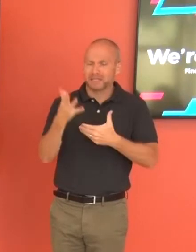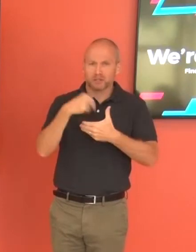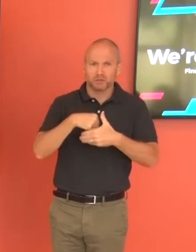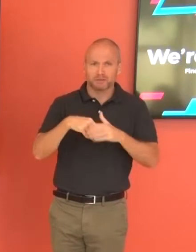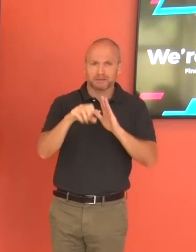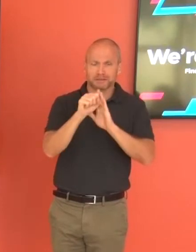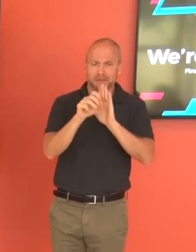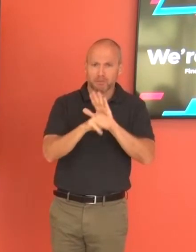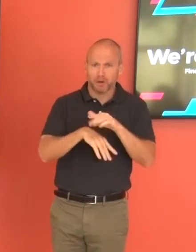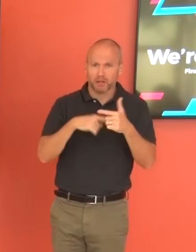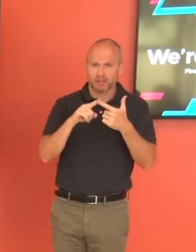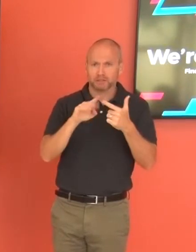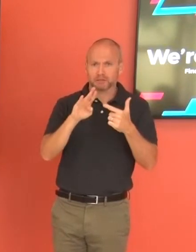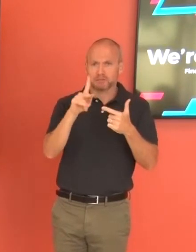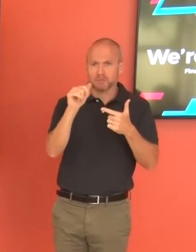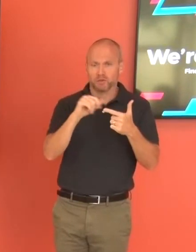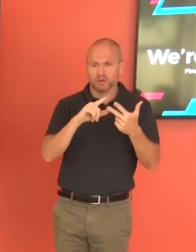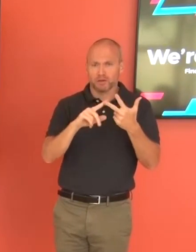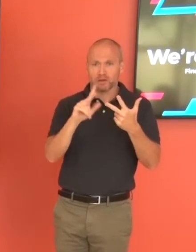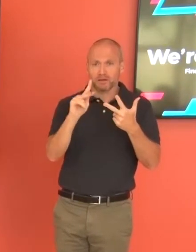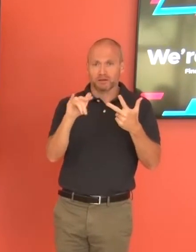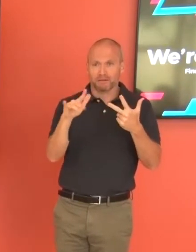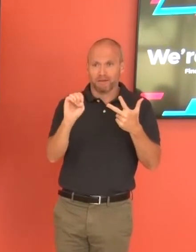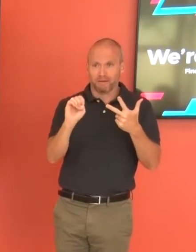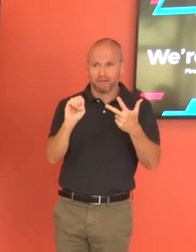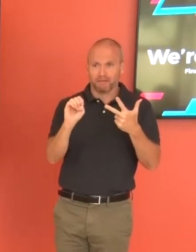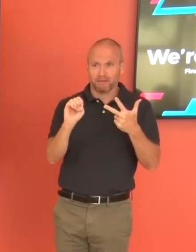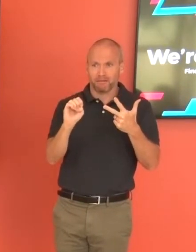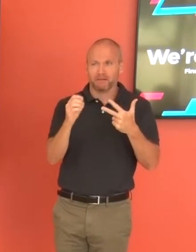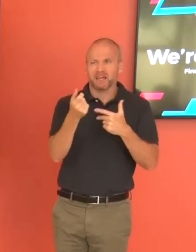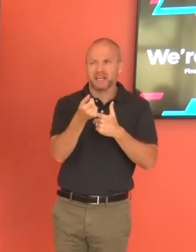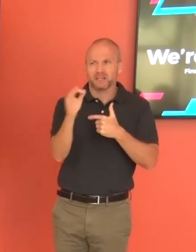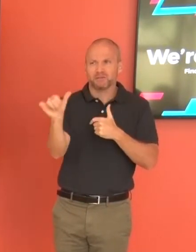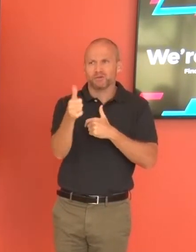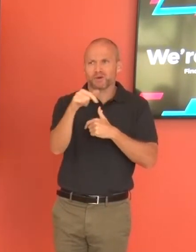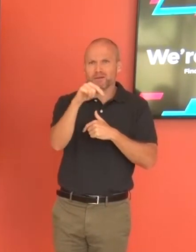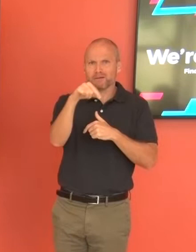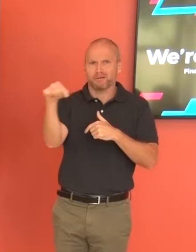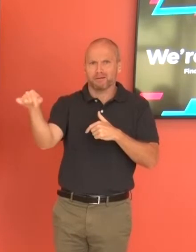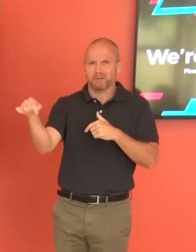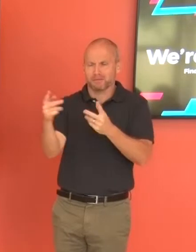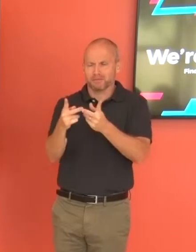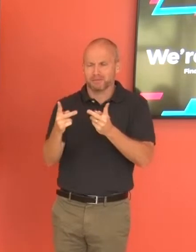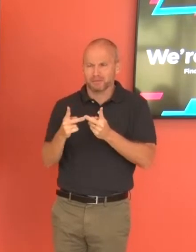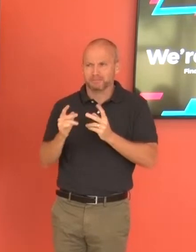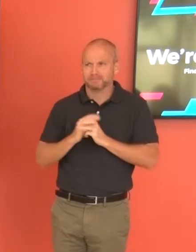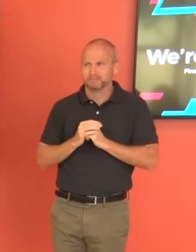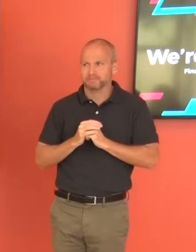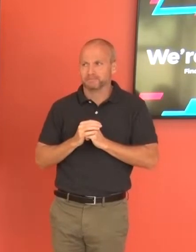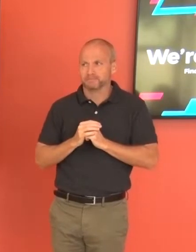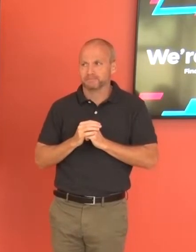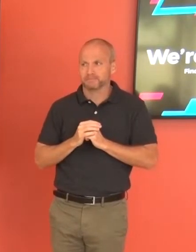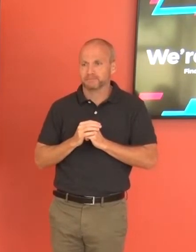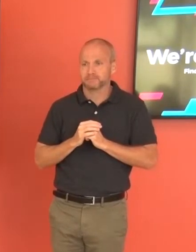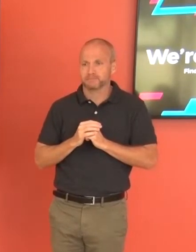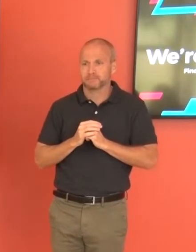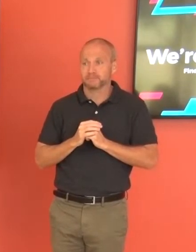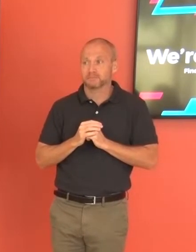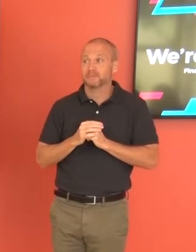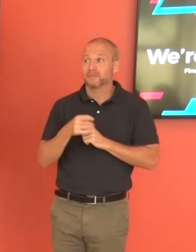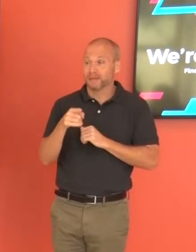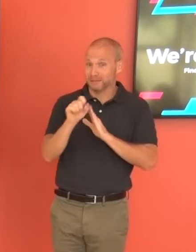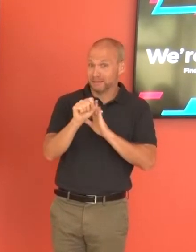Marcos and Buda and Kyle and a couple other communities. And they are